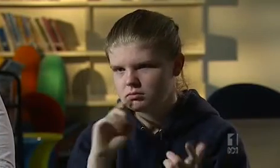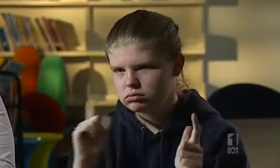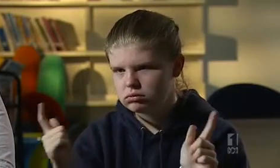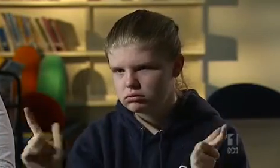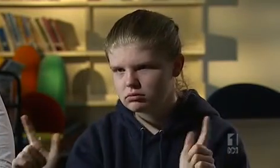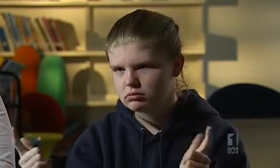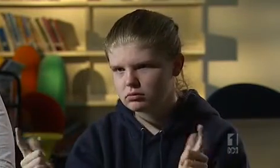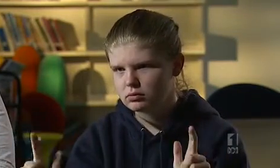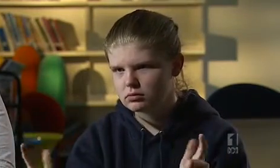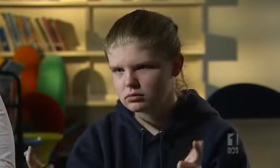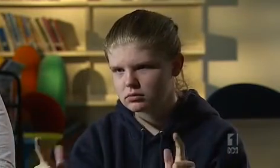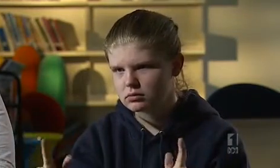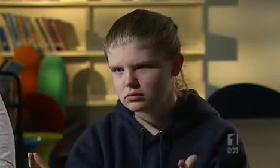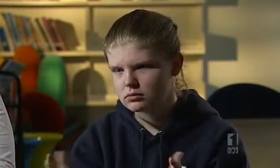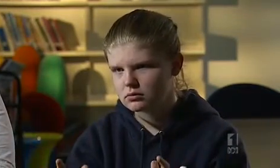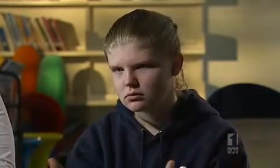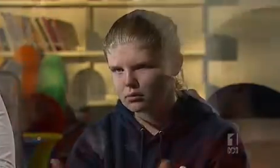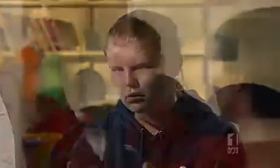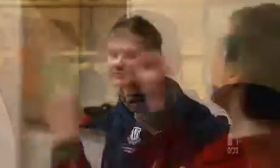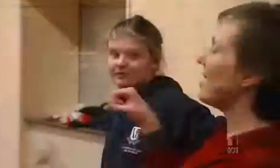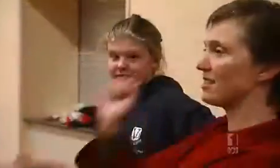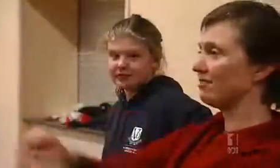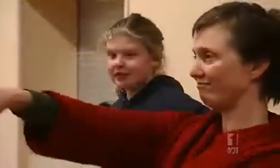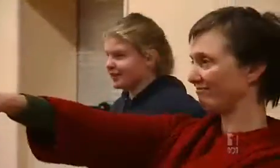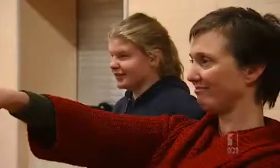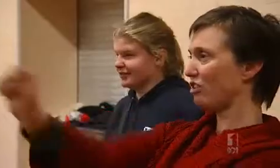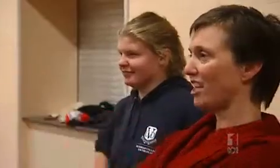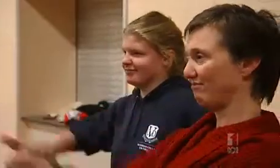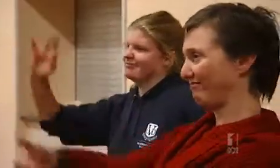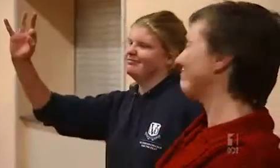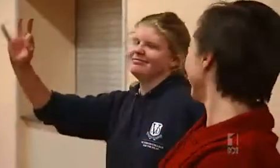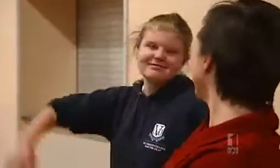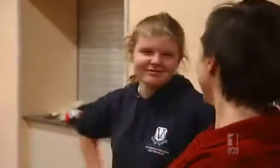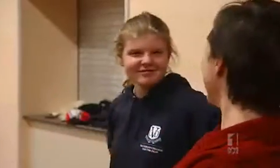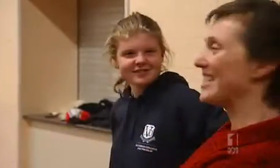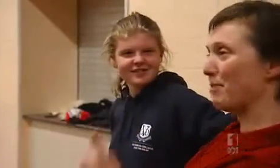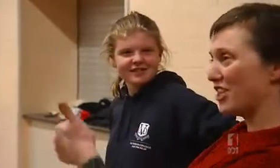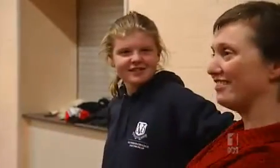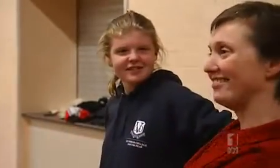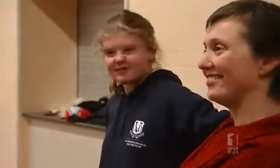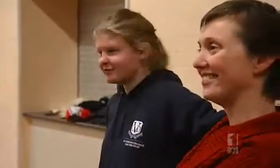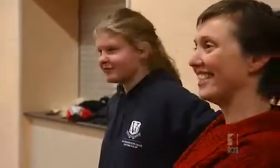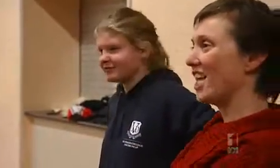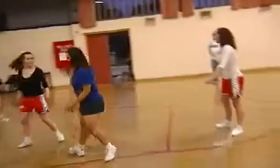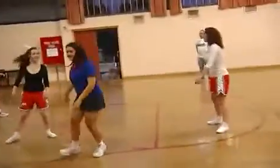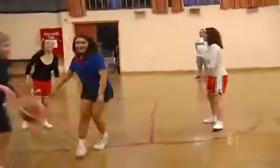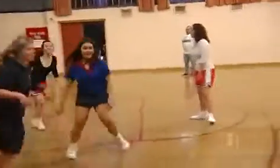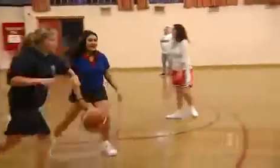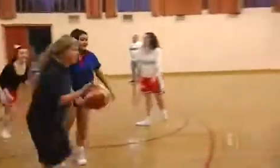If we look forward to 2020, there would be so many less interpreters available to use. How would I